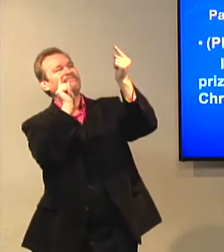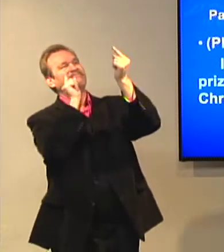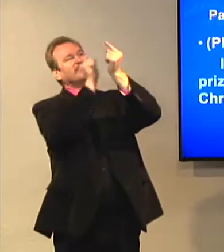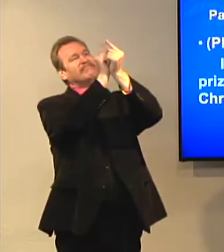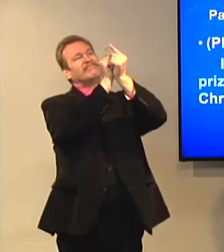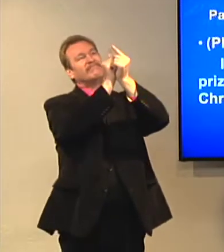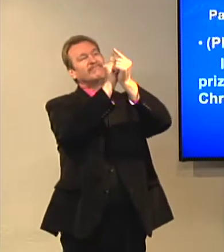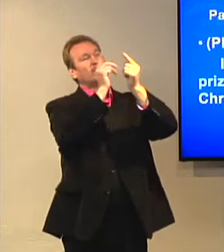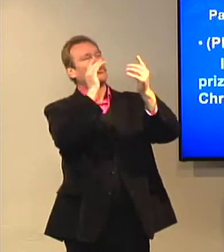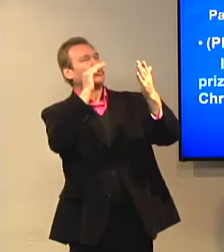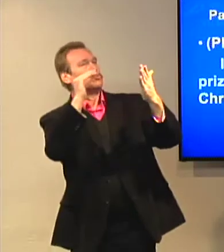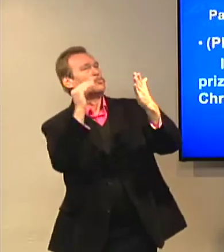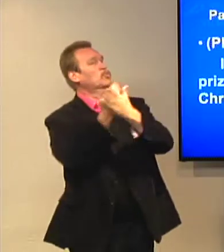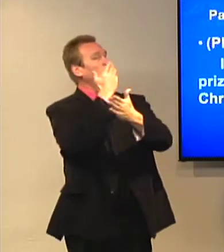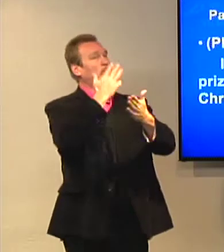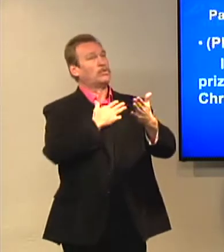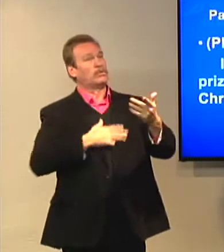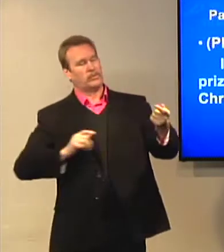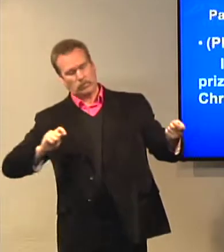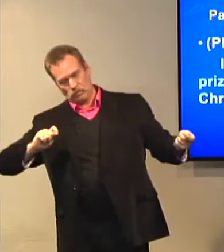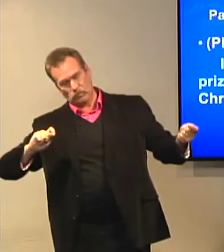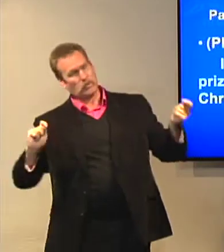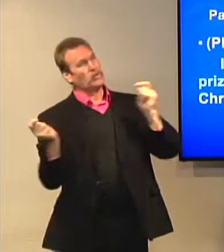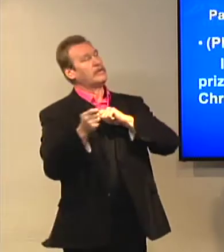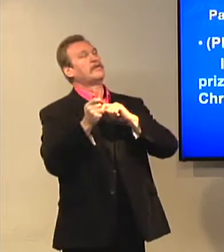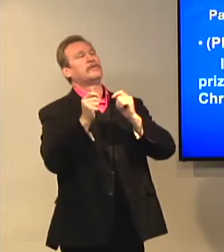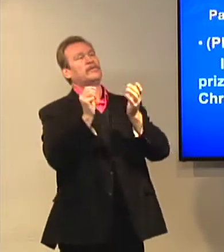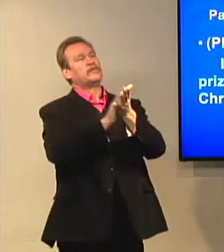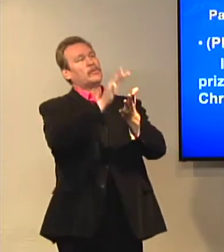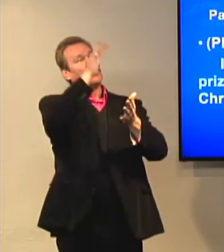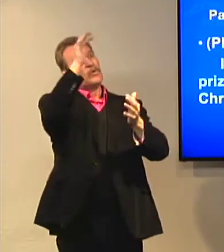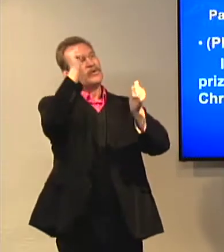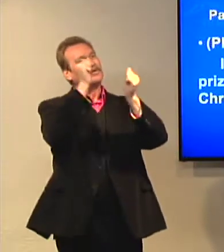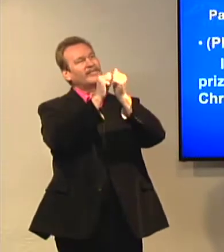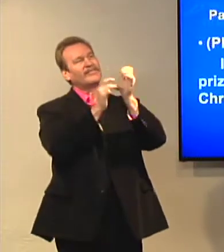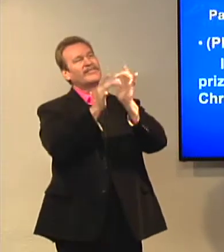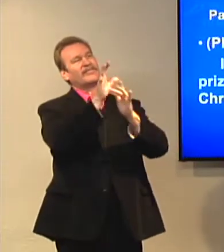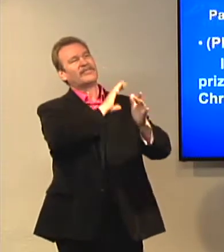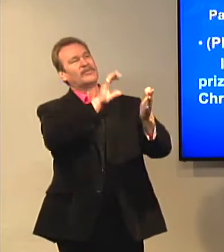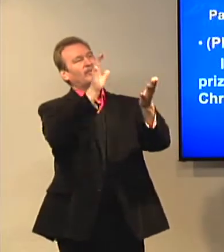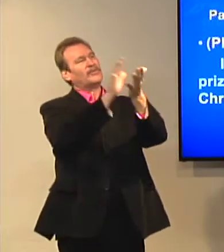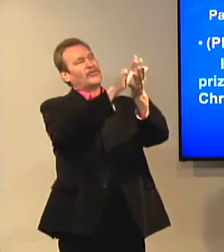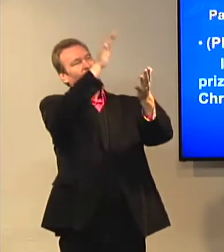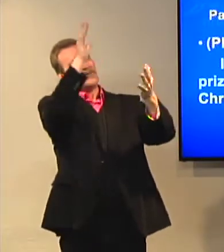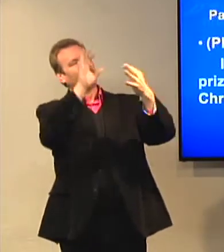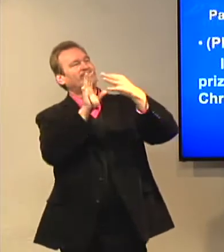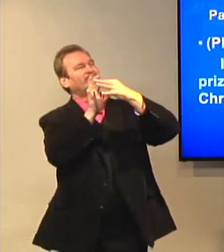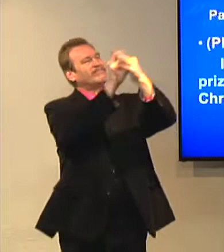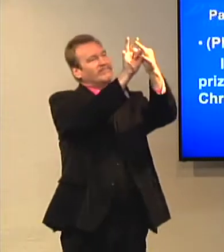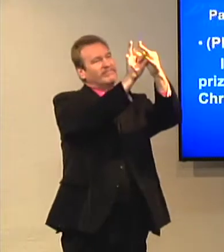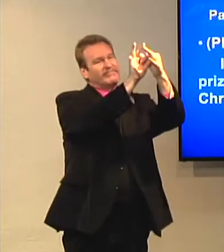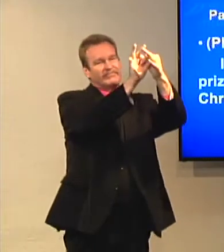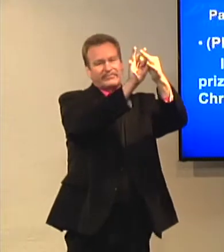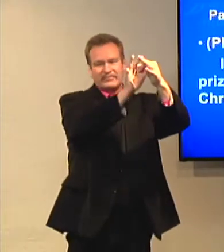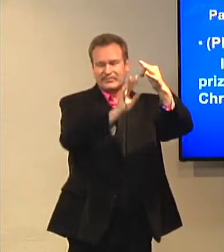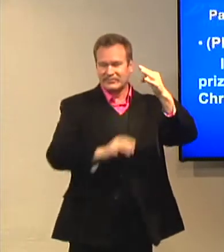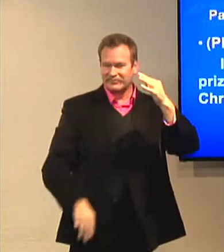about looking forward to heaven and meeting and seeing, getting a new body, a glorified body with Jesus Christ, and being